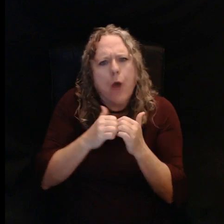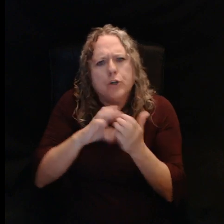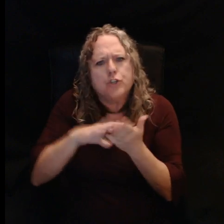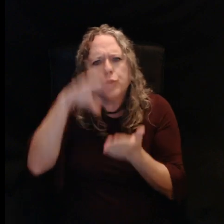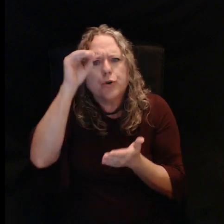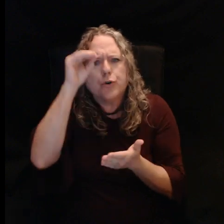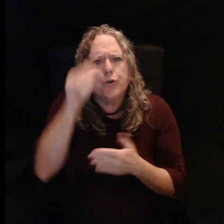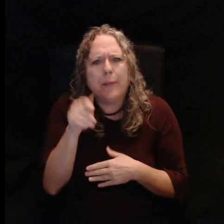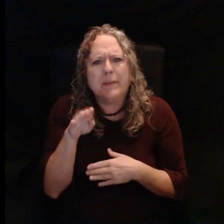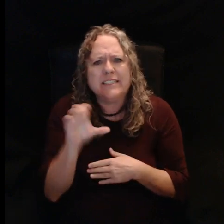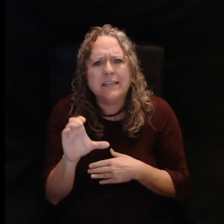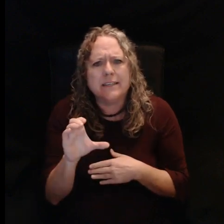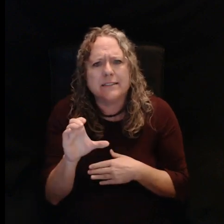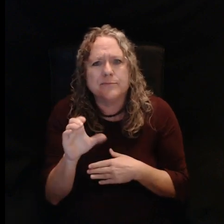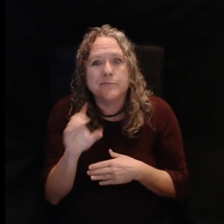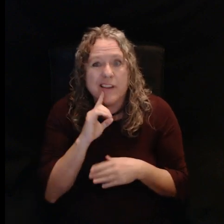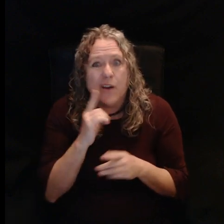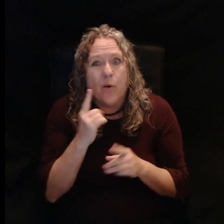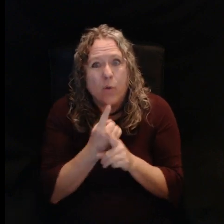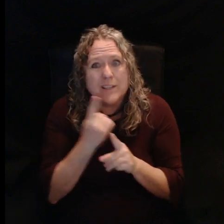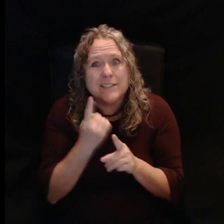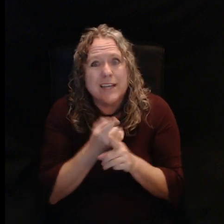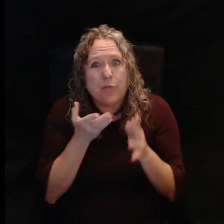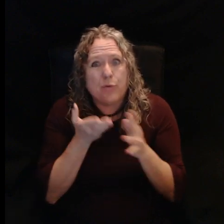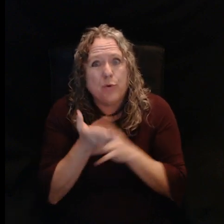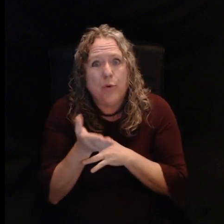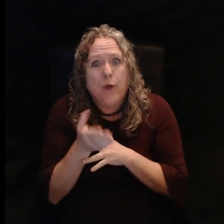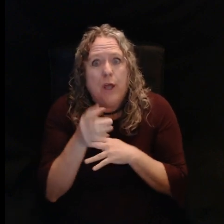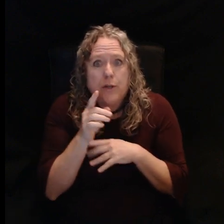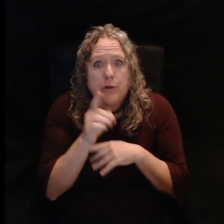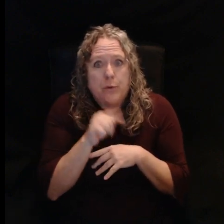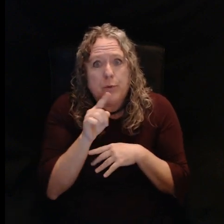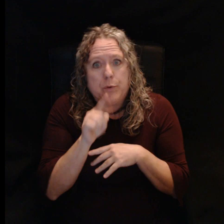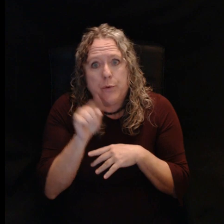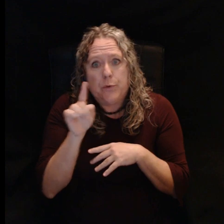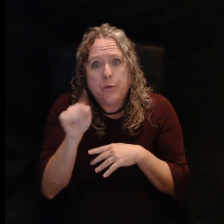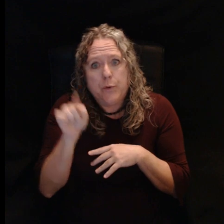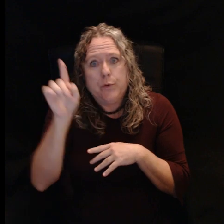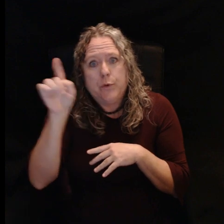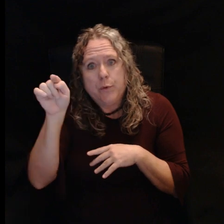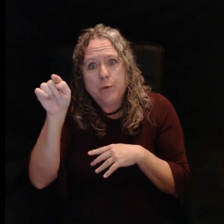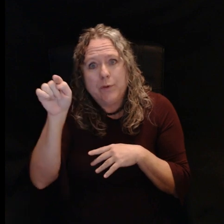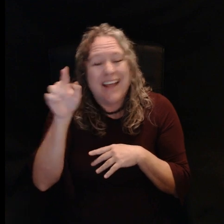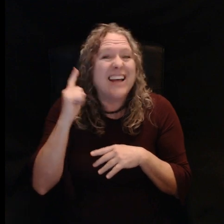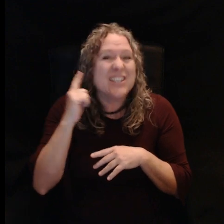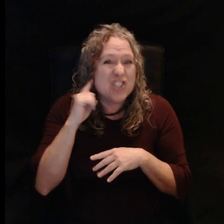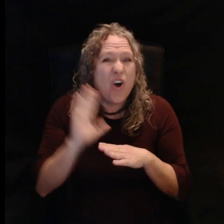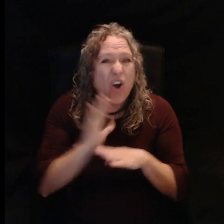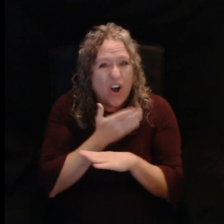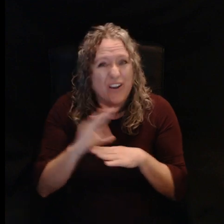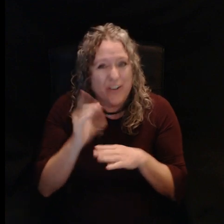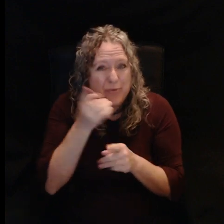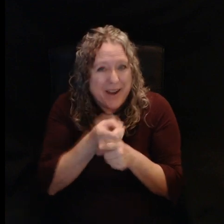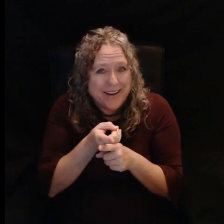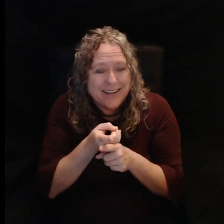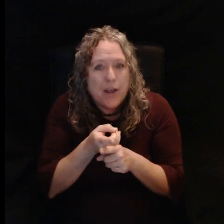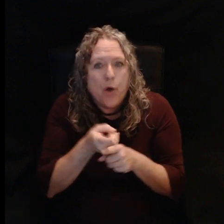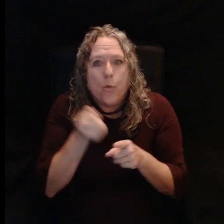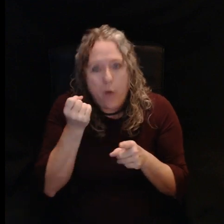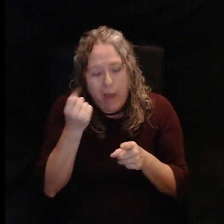did you learn your ABCs? Wasn't it through do, do, do, do, a song, right?